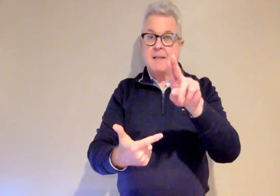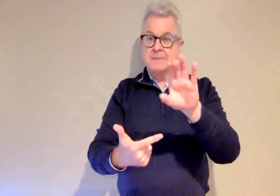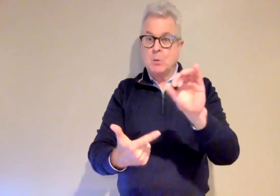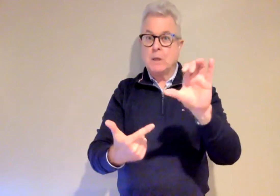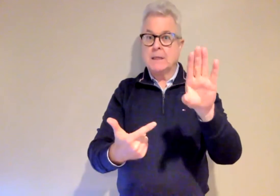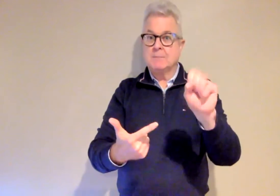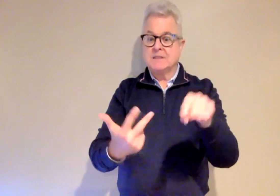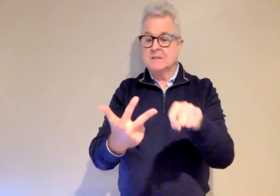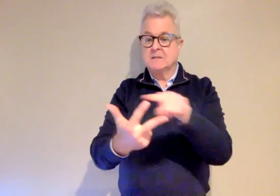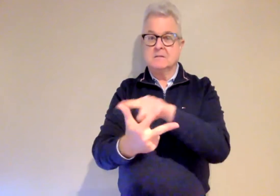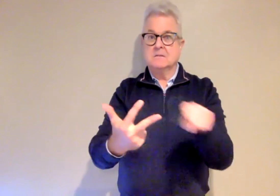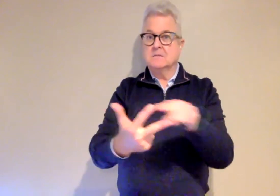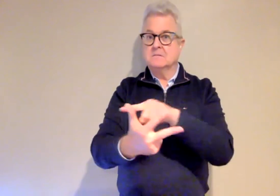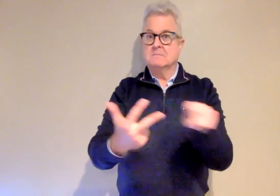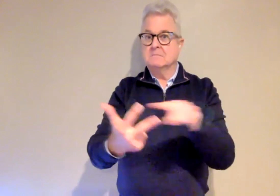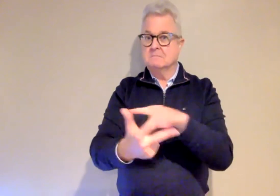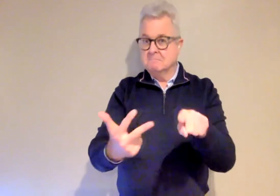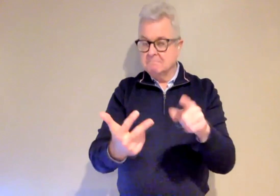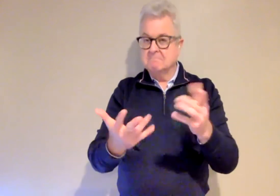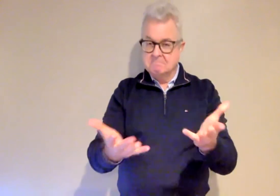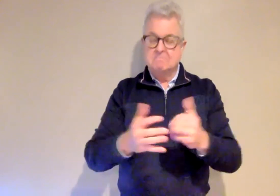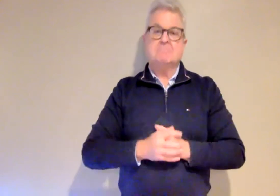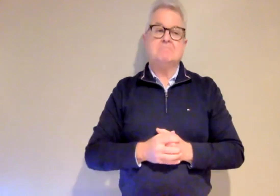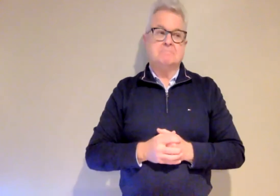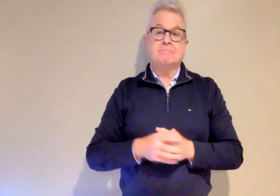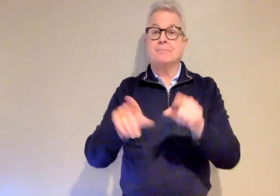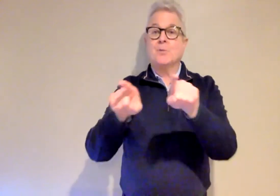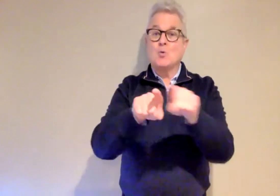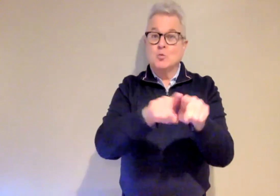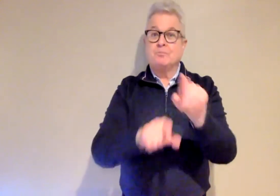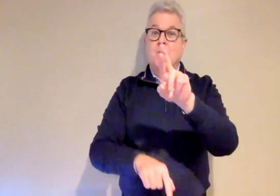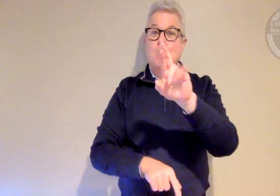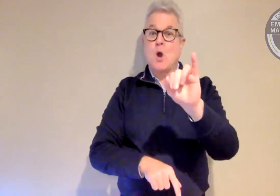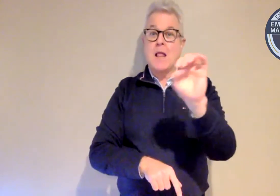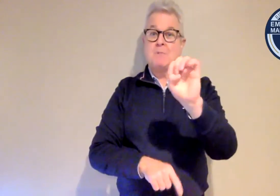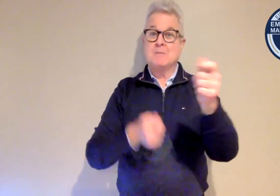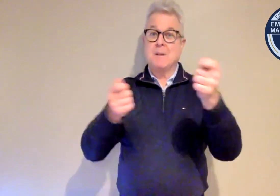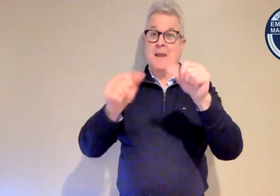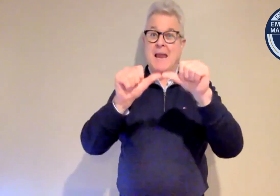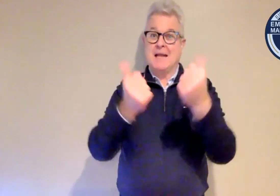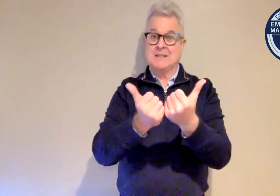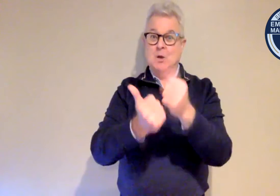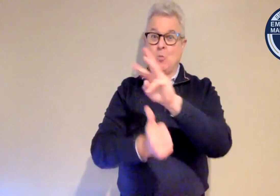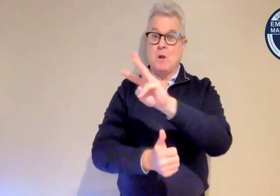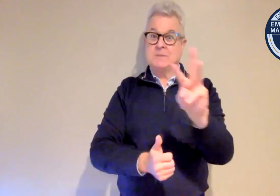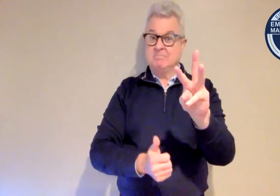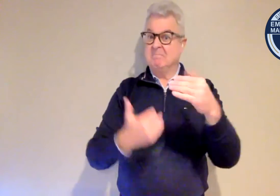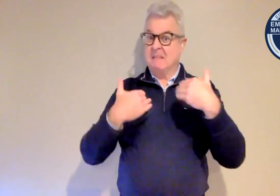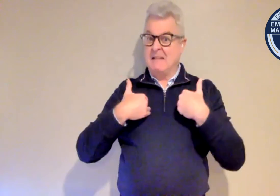ABC, NBC, or CBS, they also have apps that you can download onto your phone as well. Now, the Rhode Island